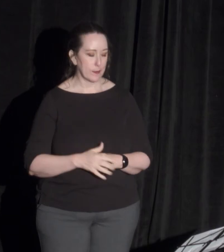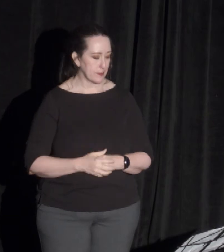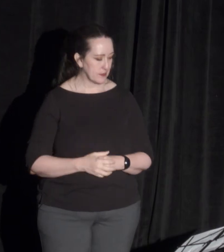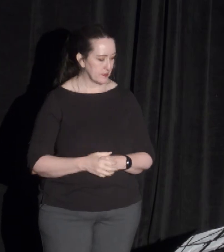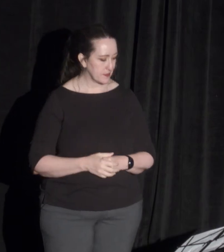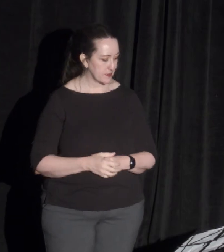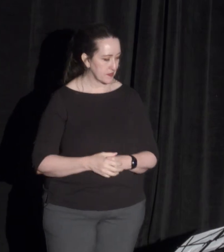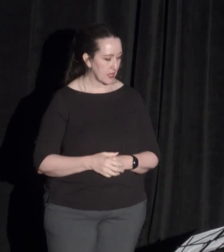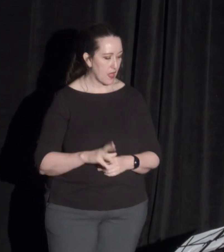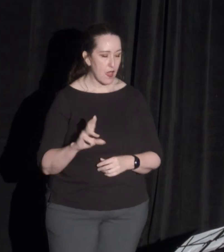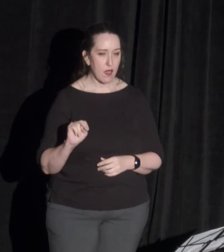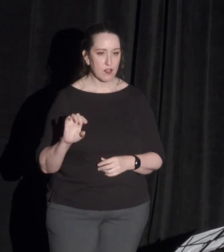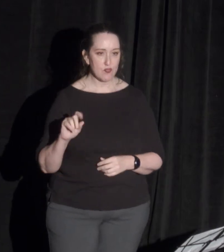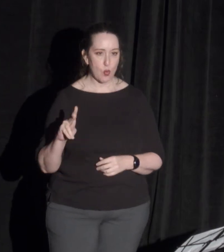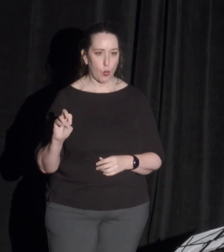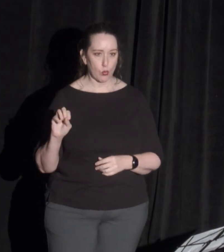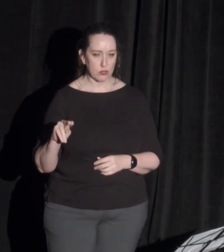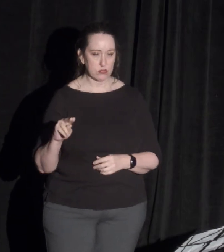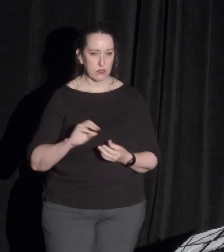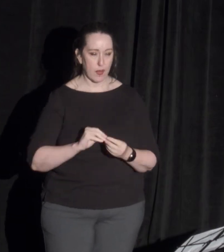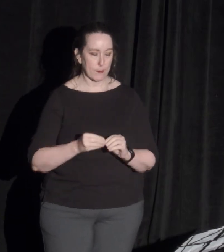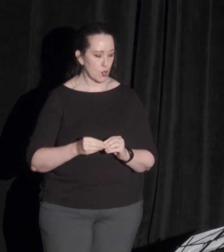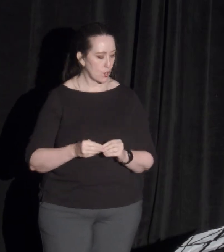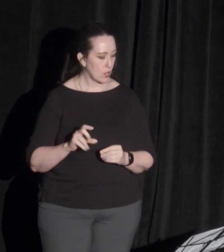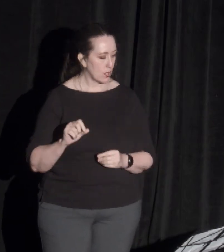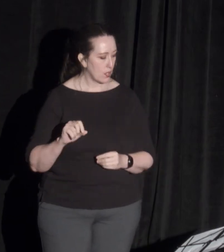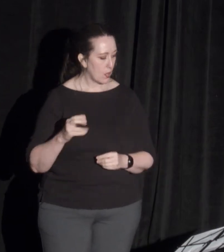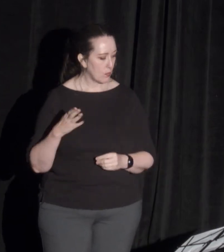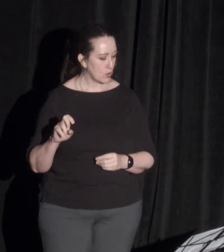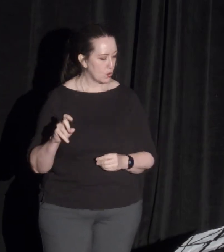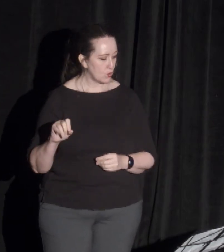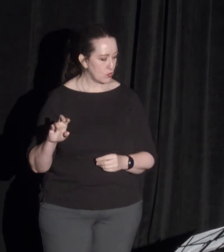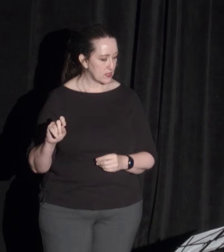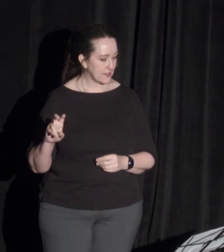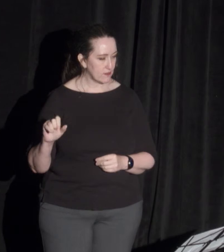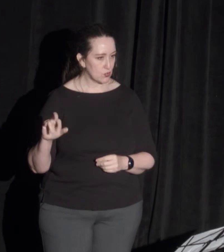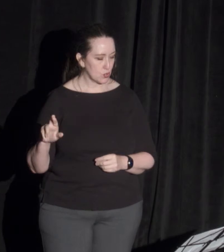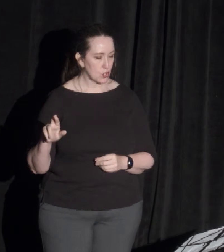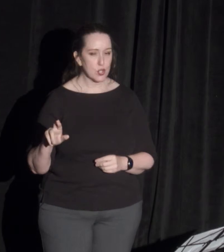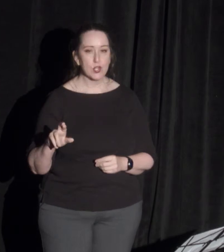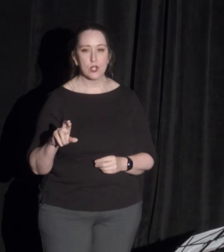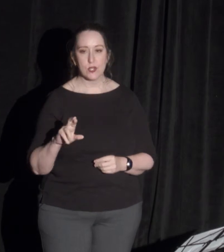Unknown Number by Blue New Stifter, Twitter, July 2021.